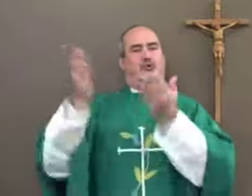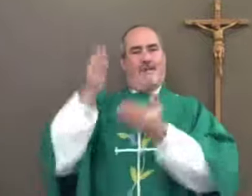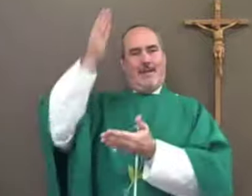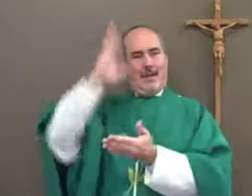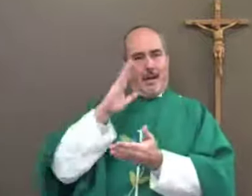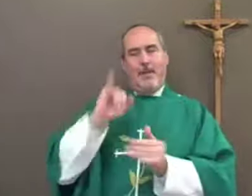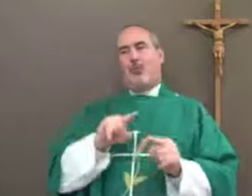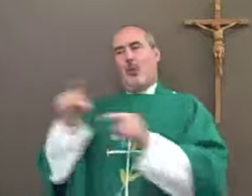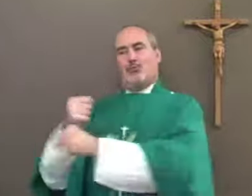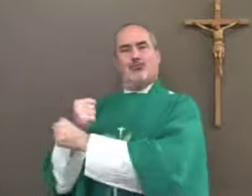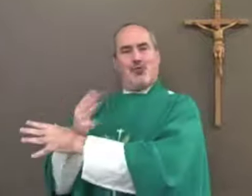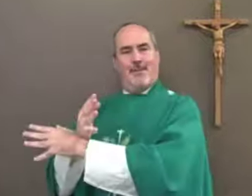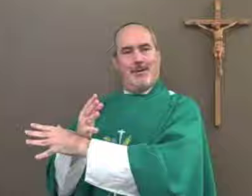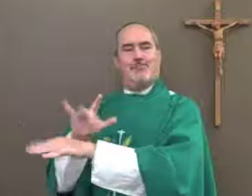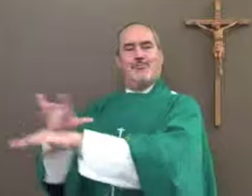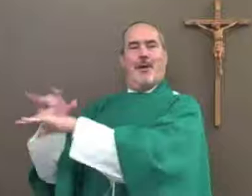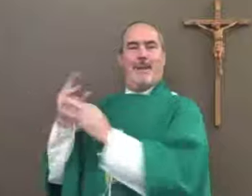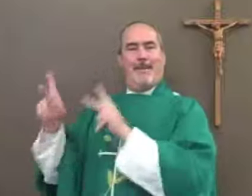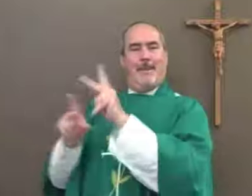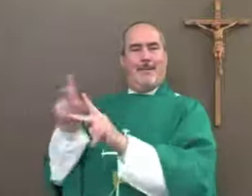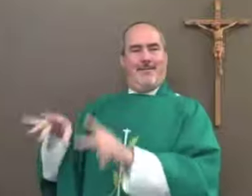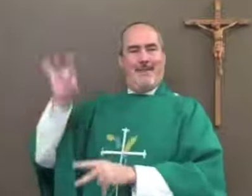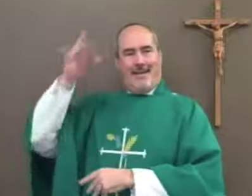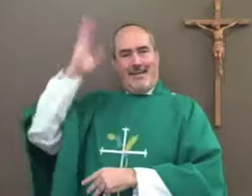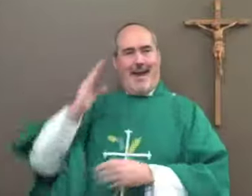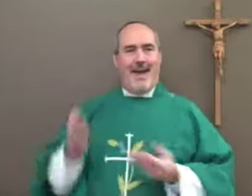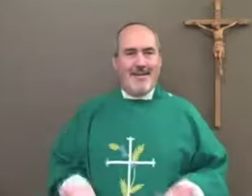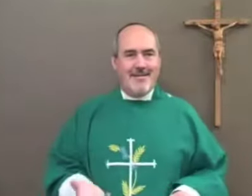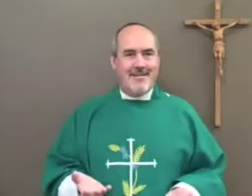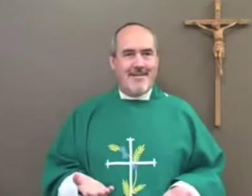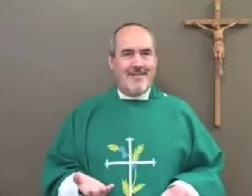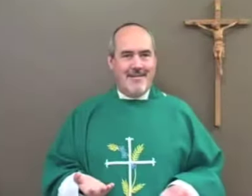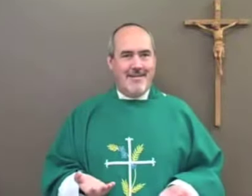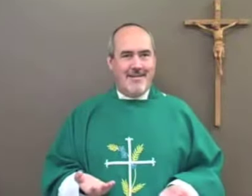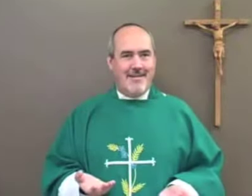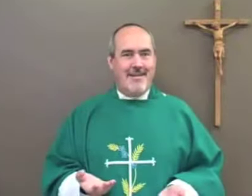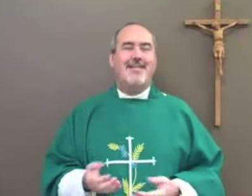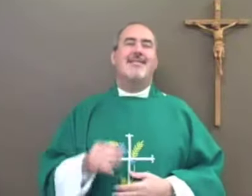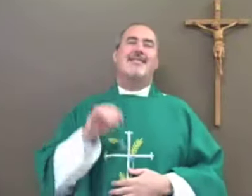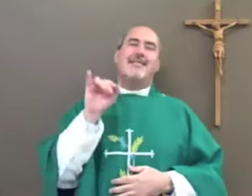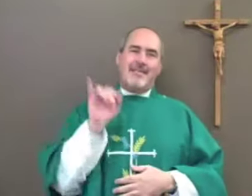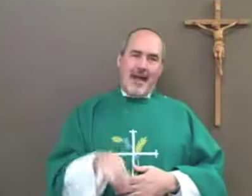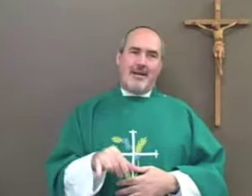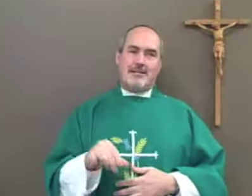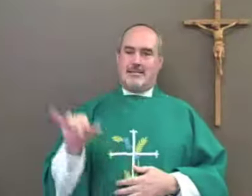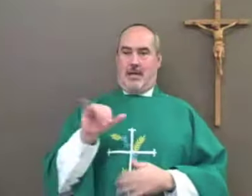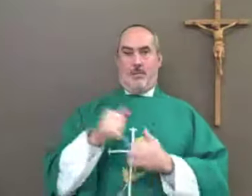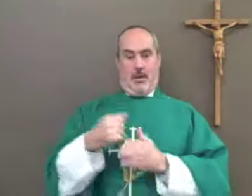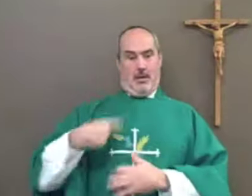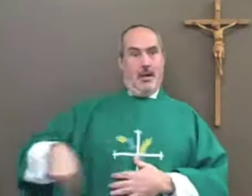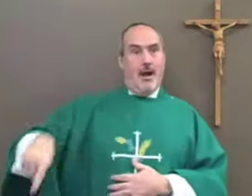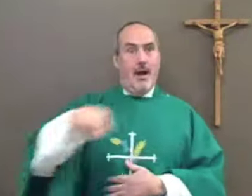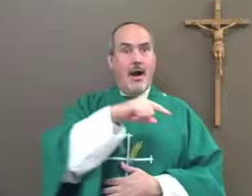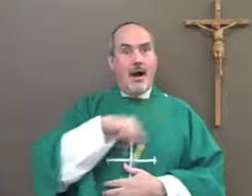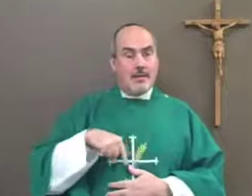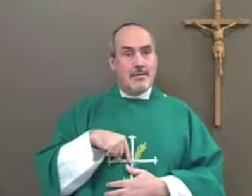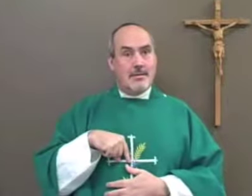God's plan, and she knew that she had to serve God and go to Germany and talk to the German people.